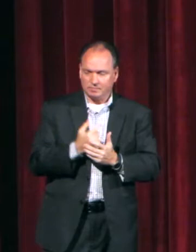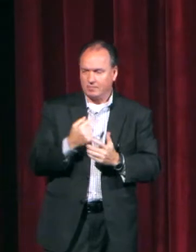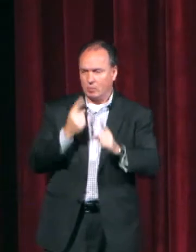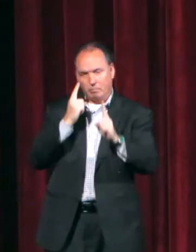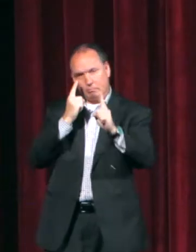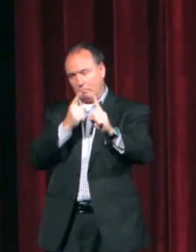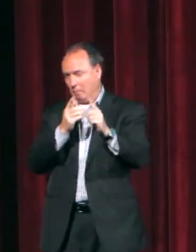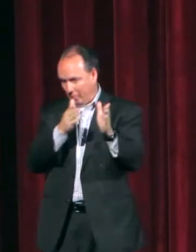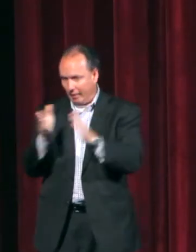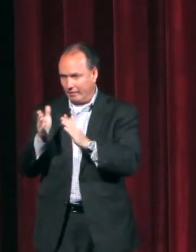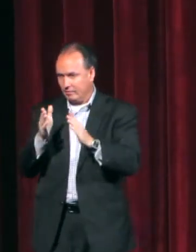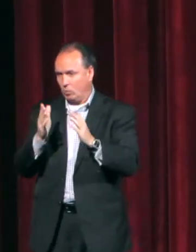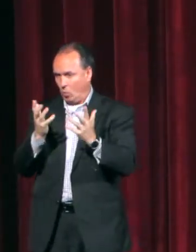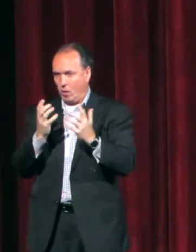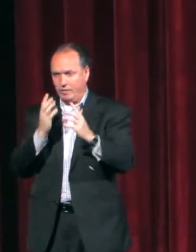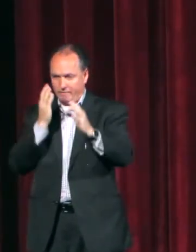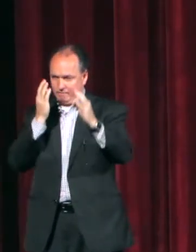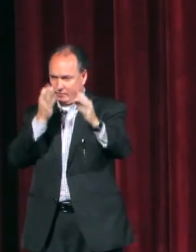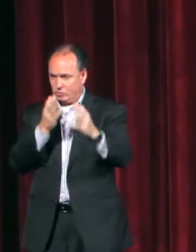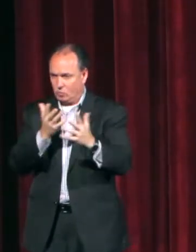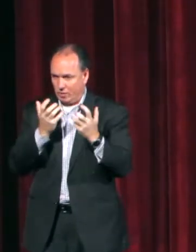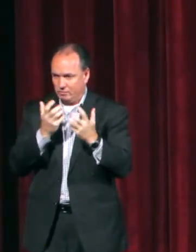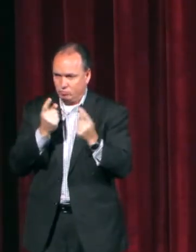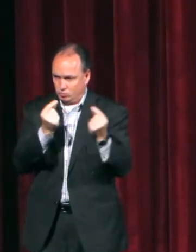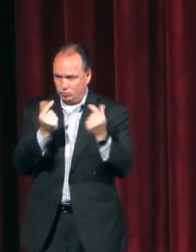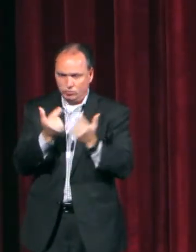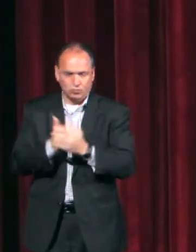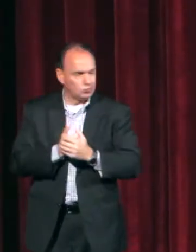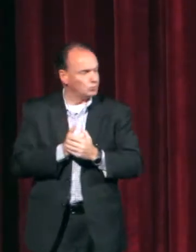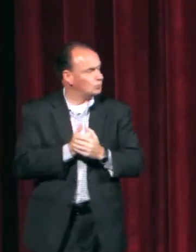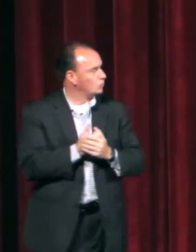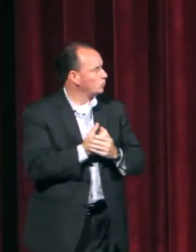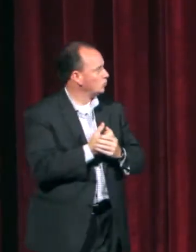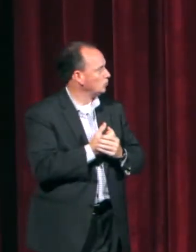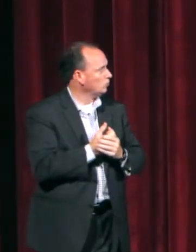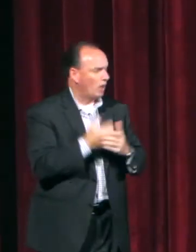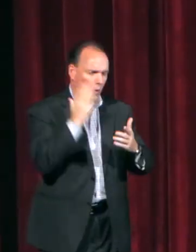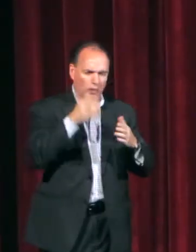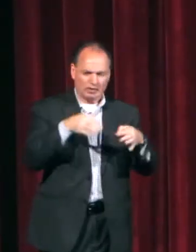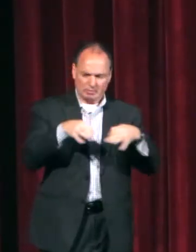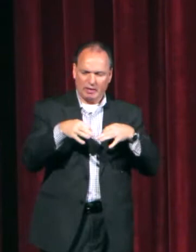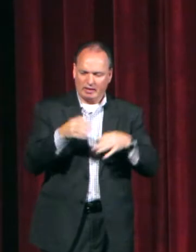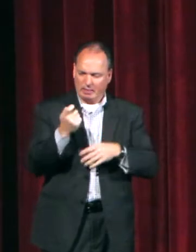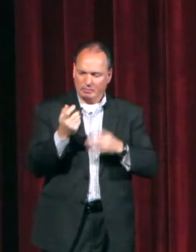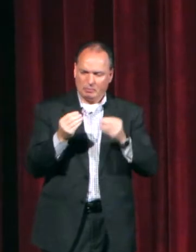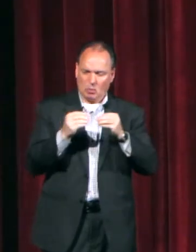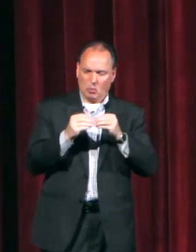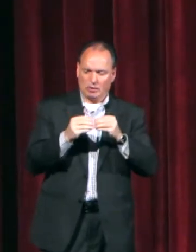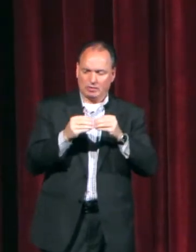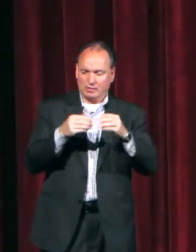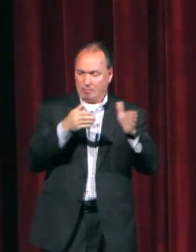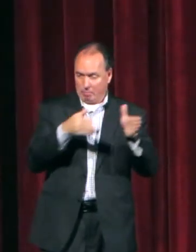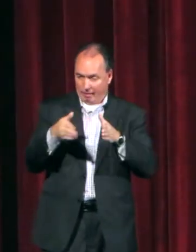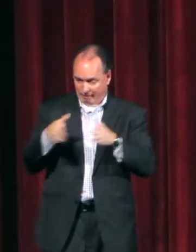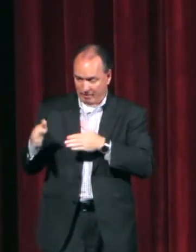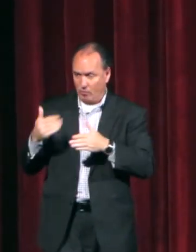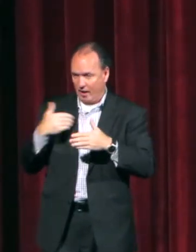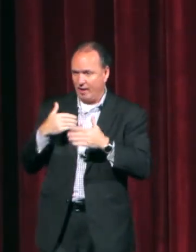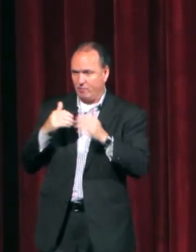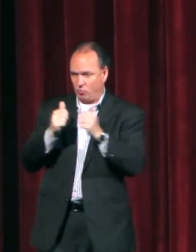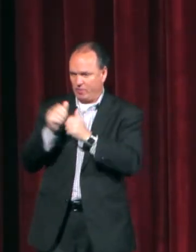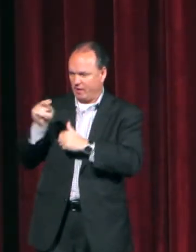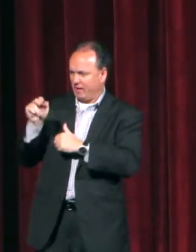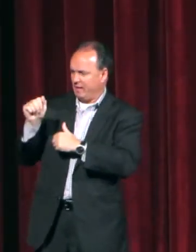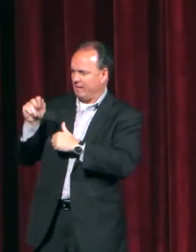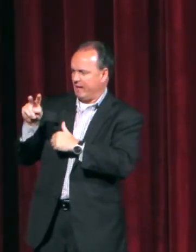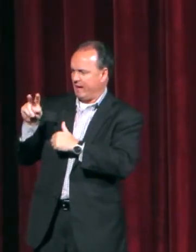where we plan or where we would like to be in the future. I'll explain a little bit about the plan that we have with Navigate